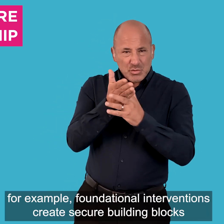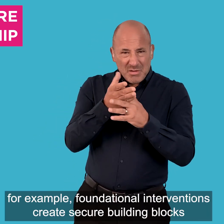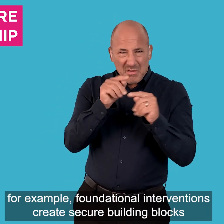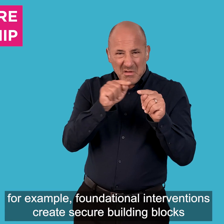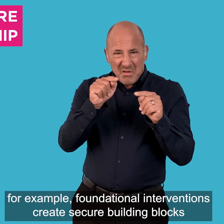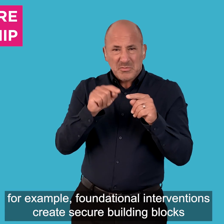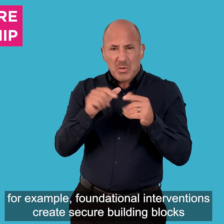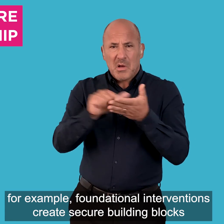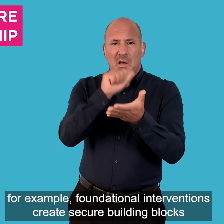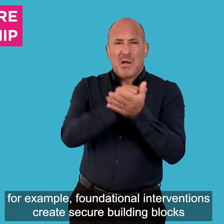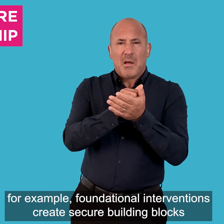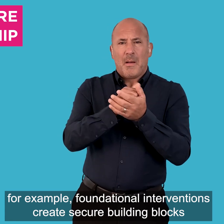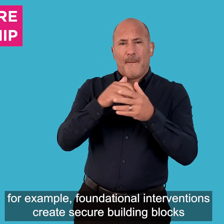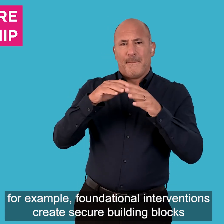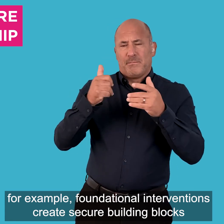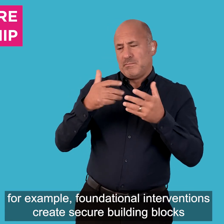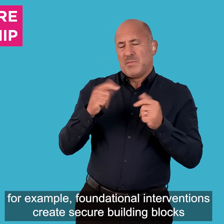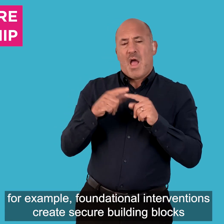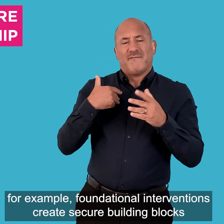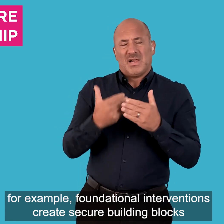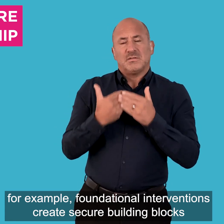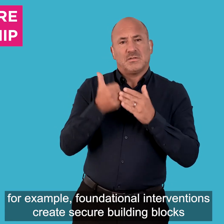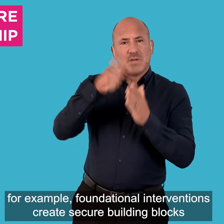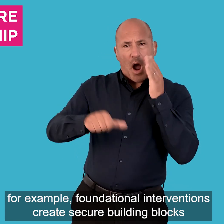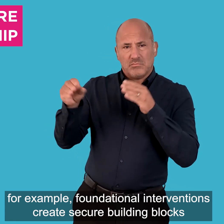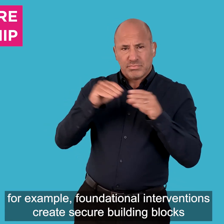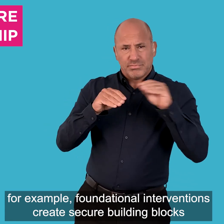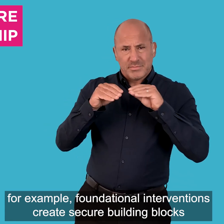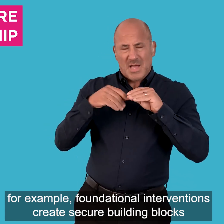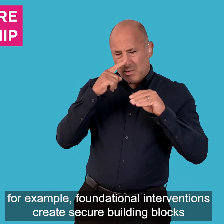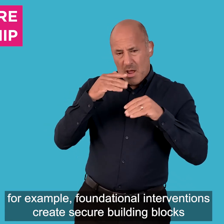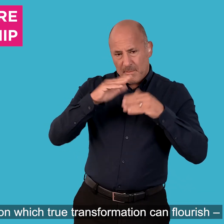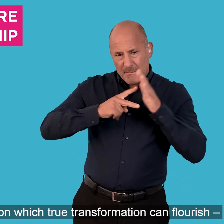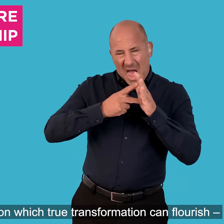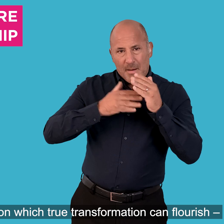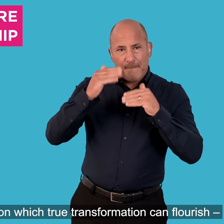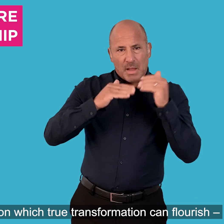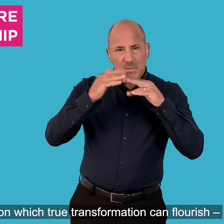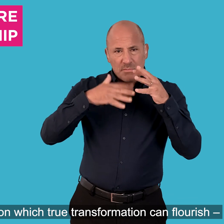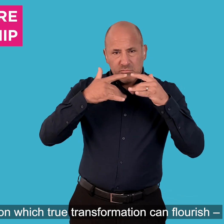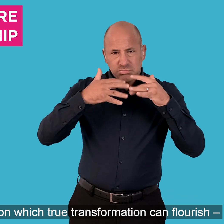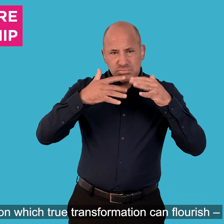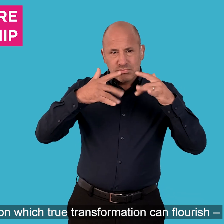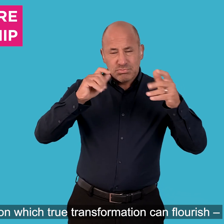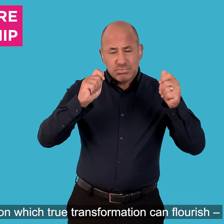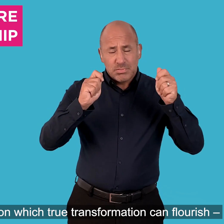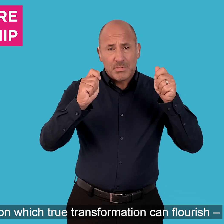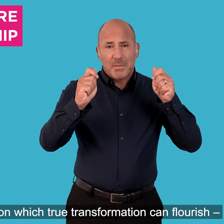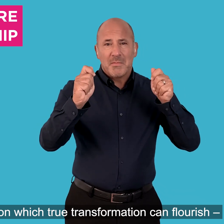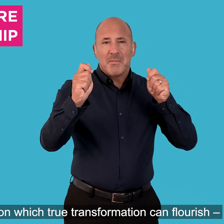foundational interventions create secure building blocks on which true transformations can